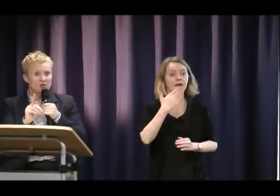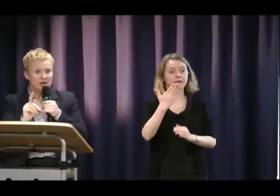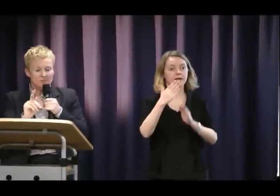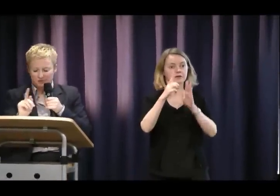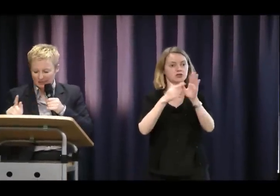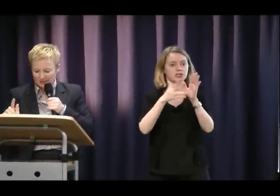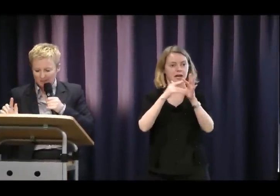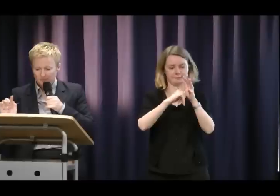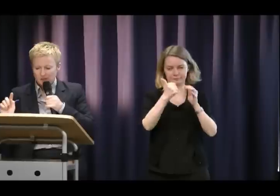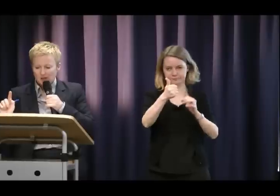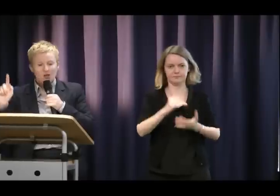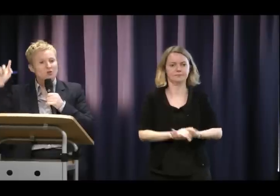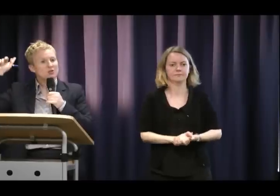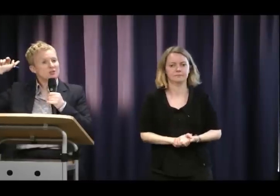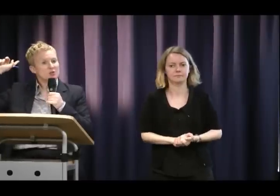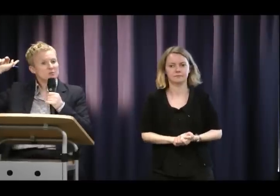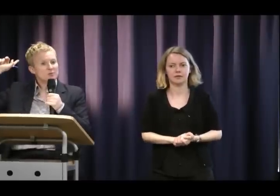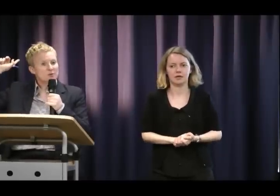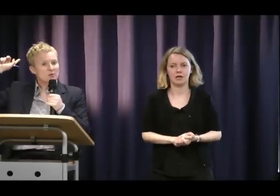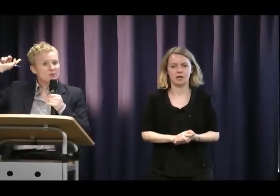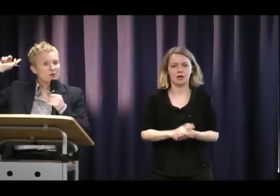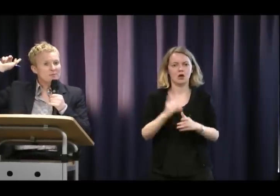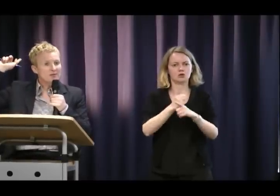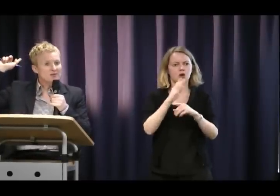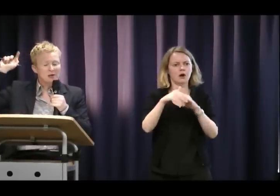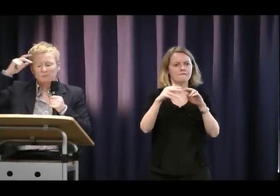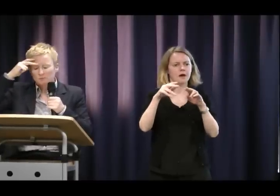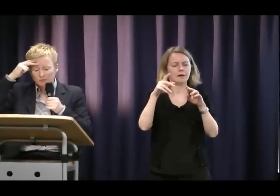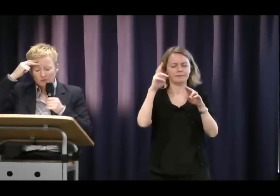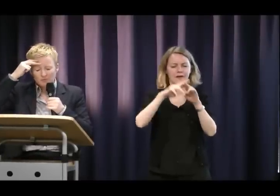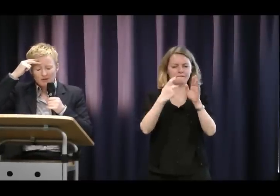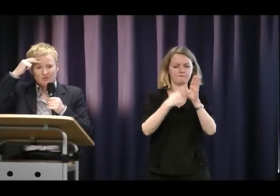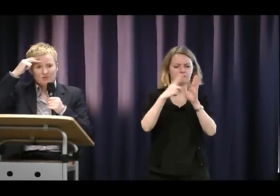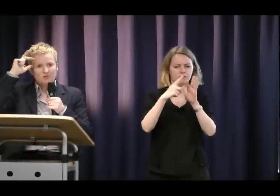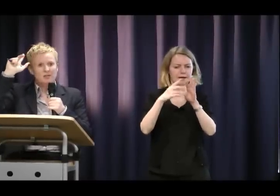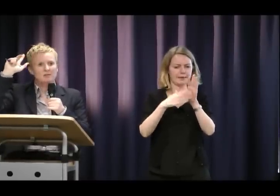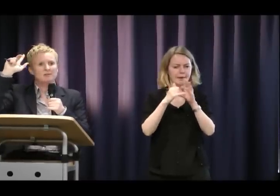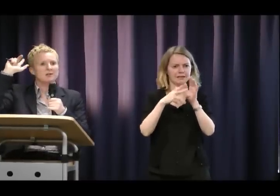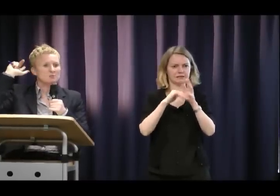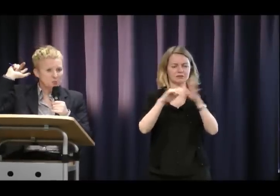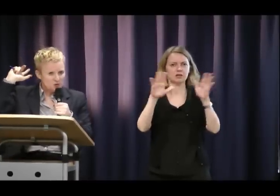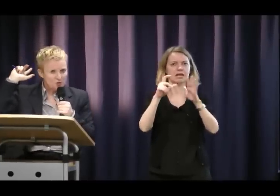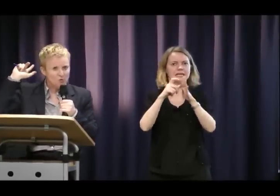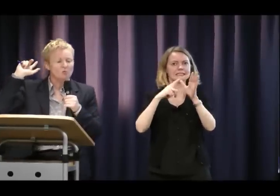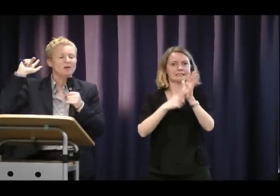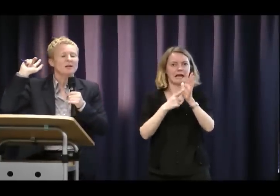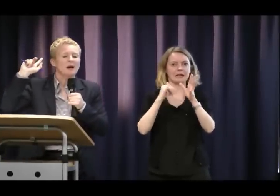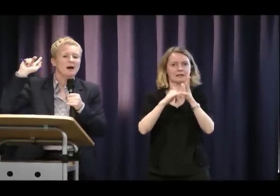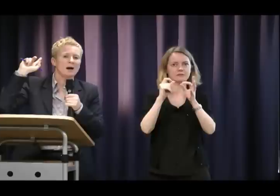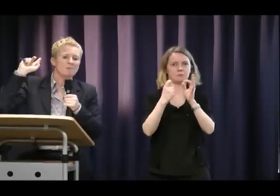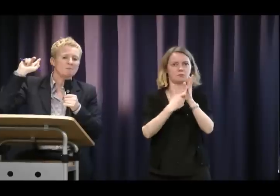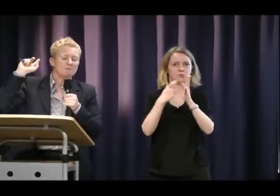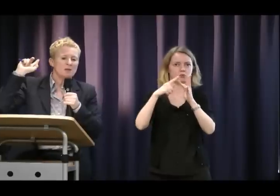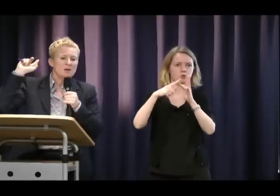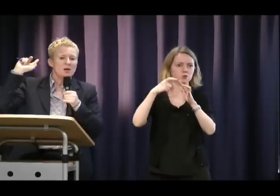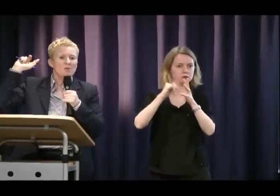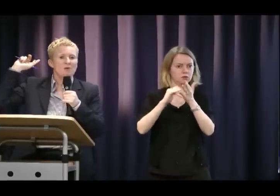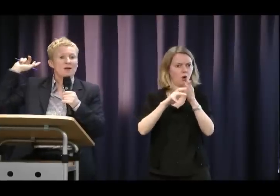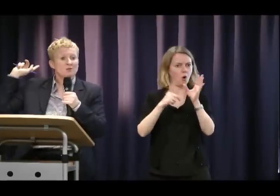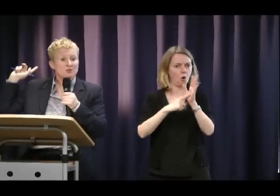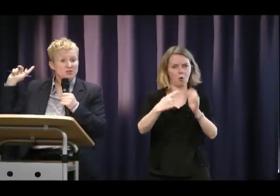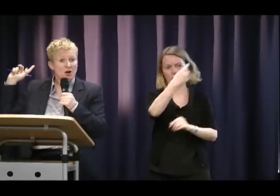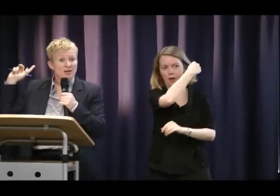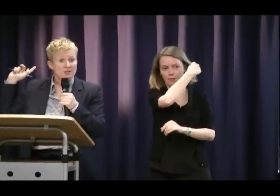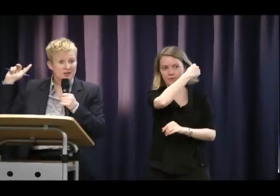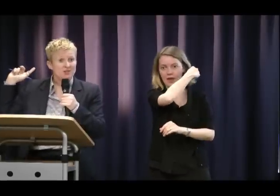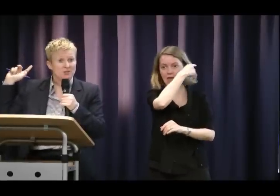Thank you, James. Just in terms of the Freemasons, the Dallas Books Hall,